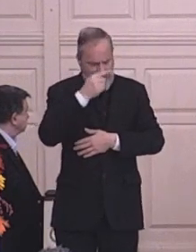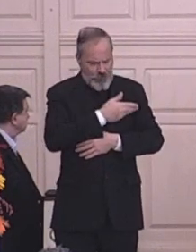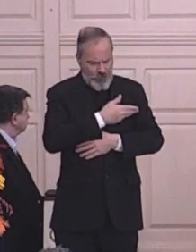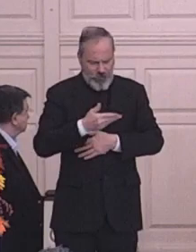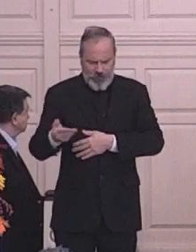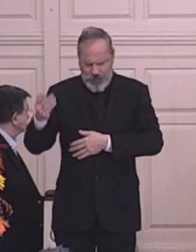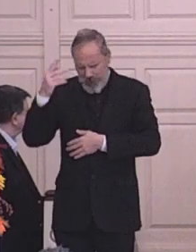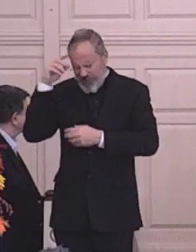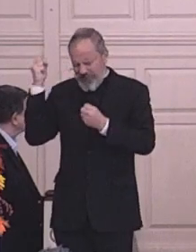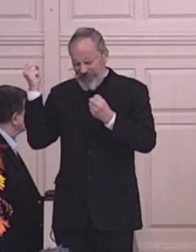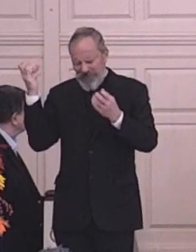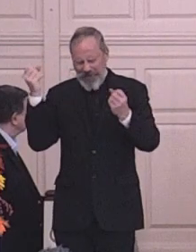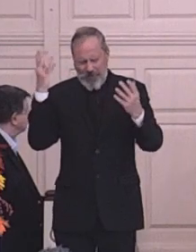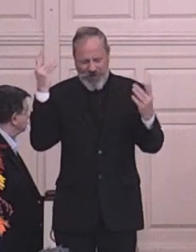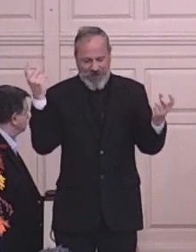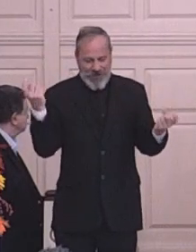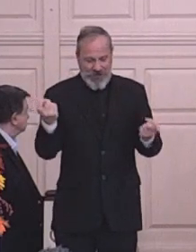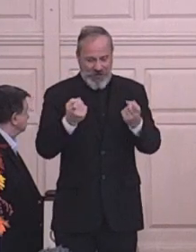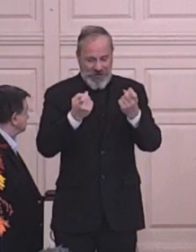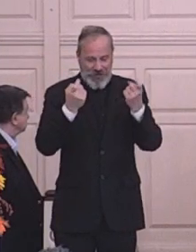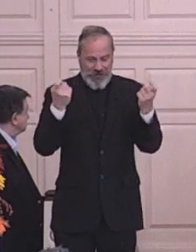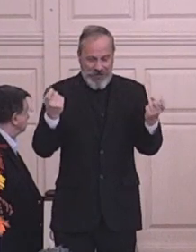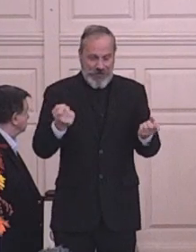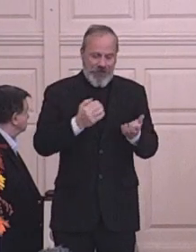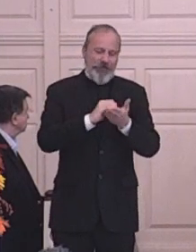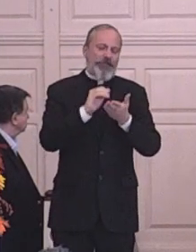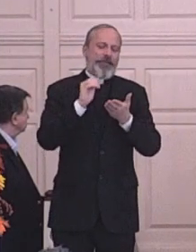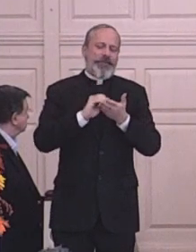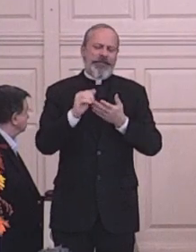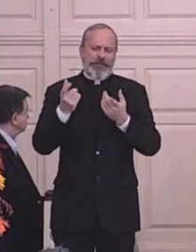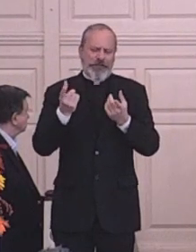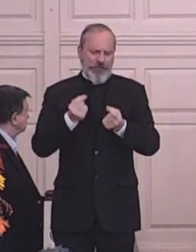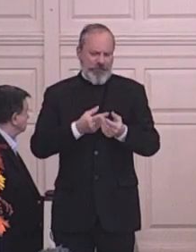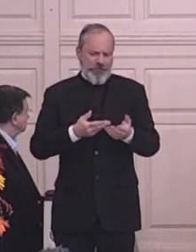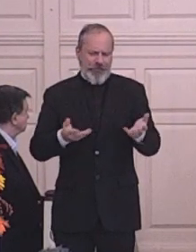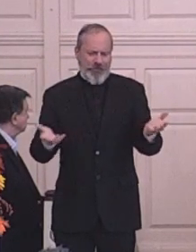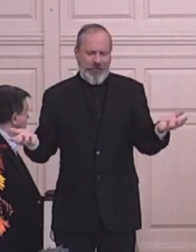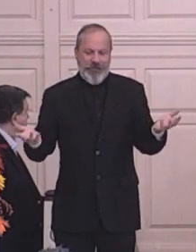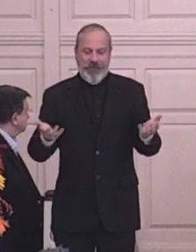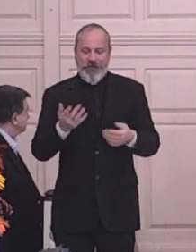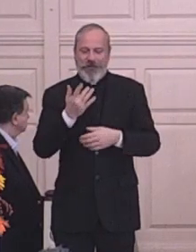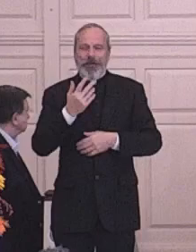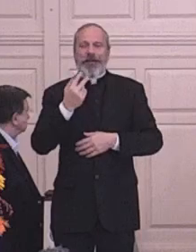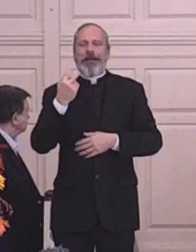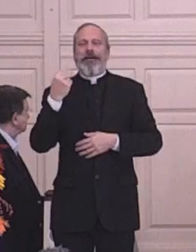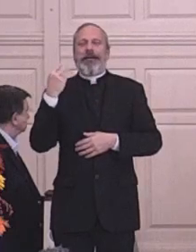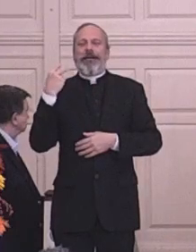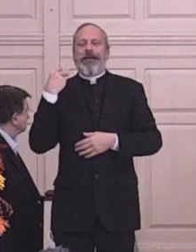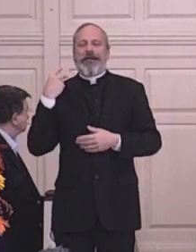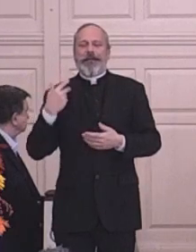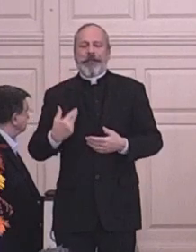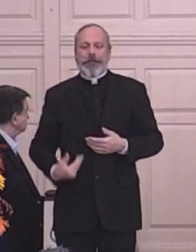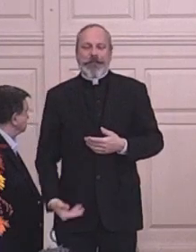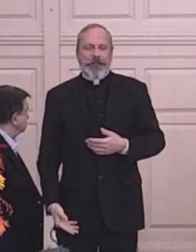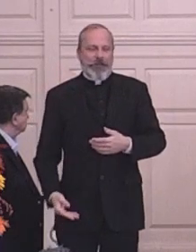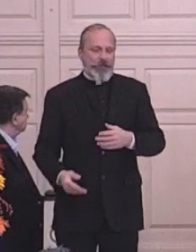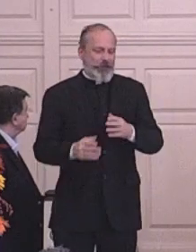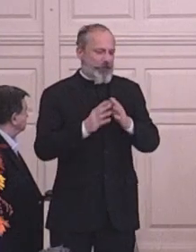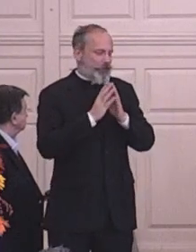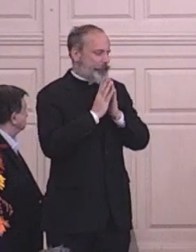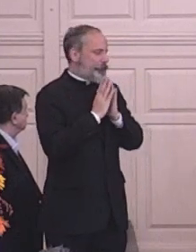will be poured out for you and for many for the forgiveness of sins. Do this in memory of me."